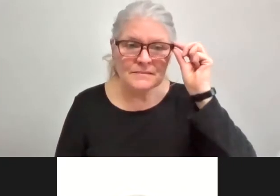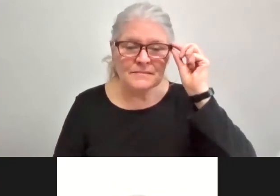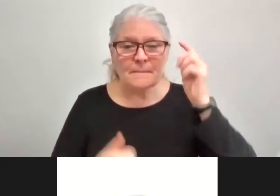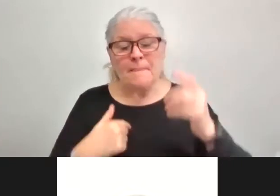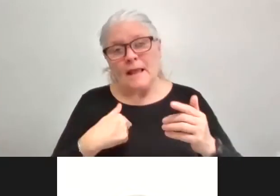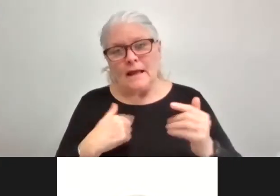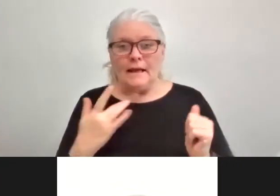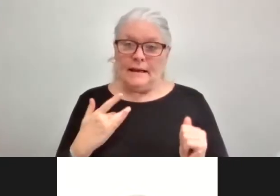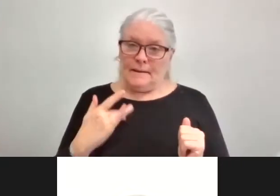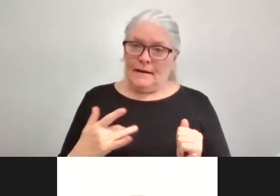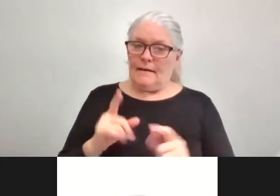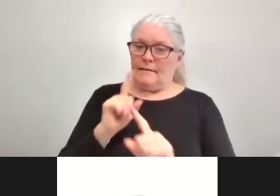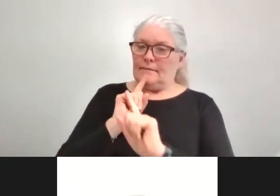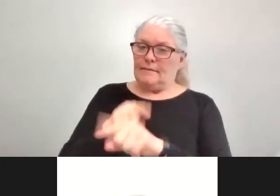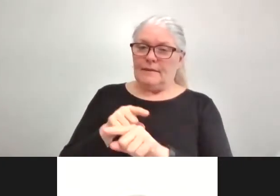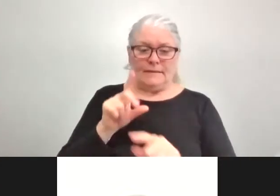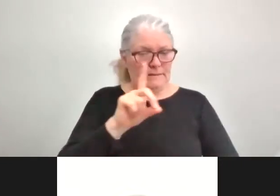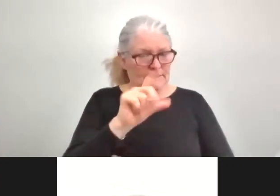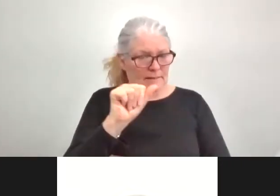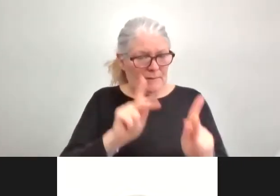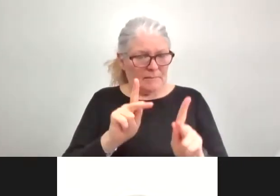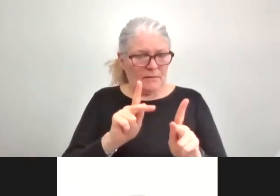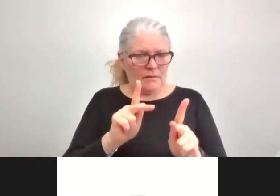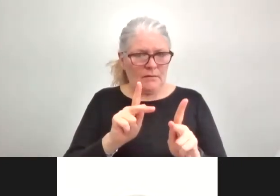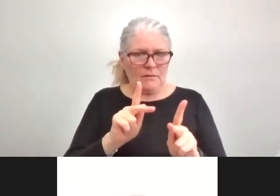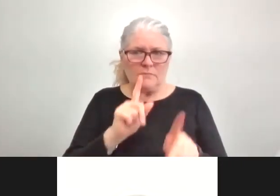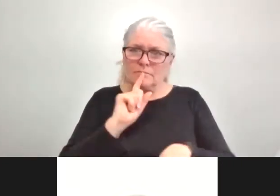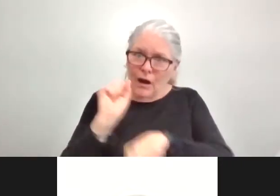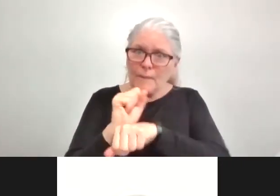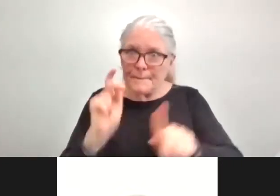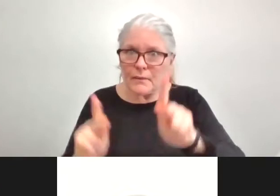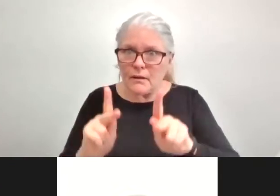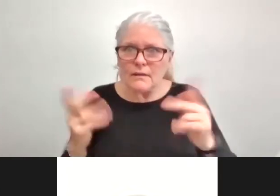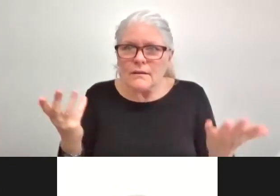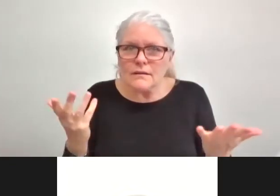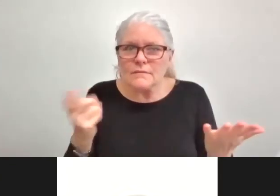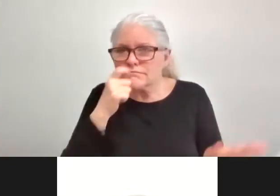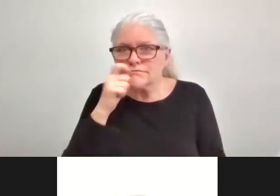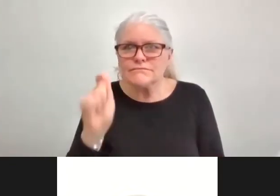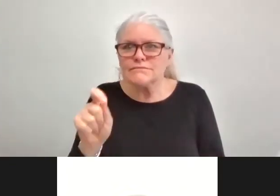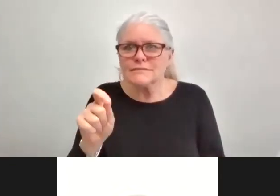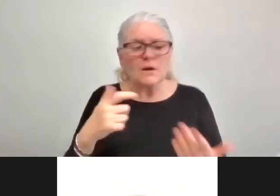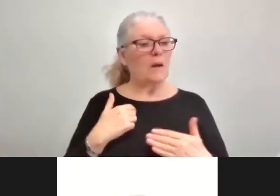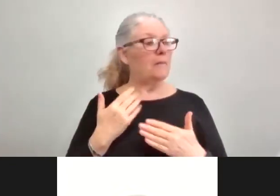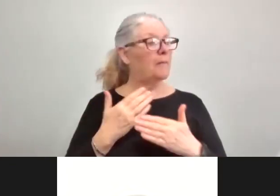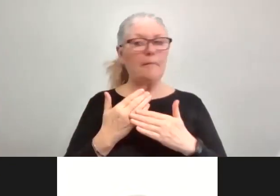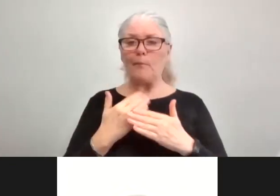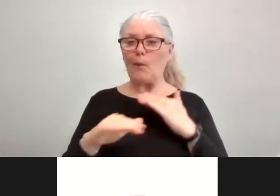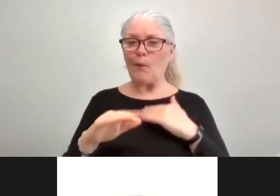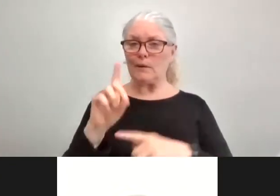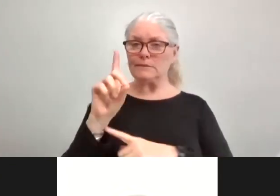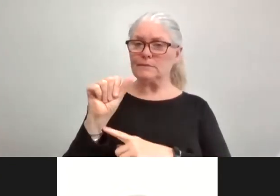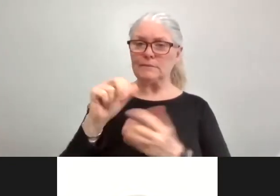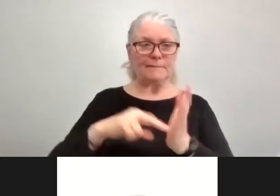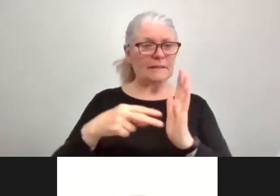What I usually say is like, disabled people are people. Like the idea that disabled people are born into this, you know,